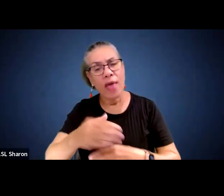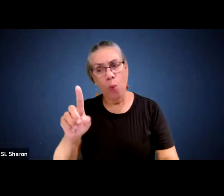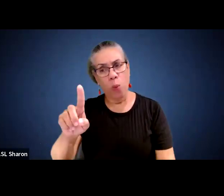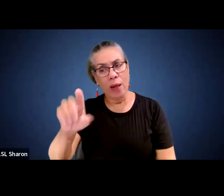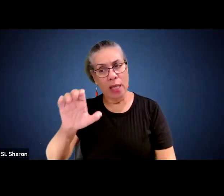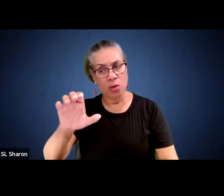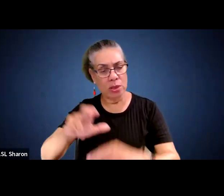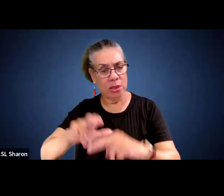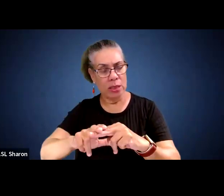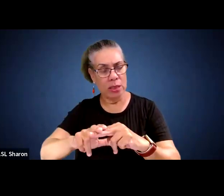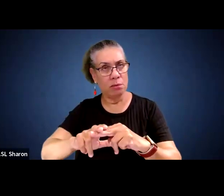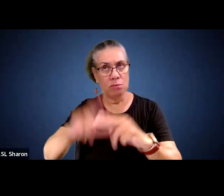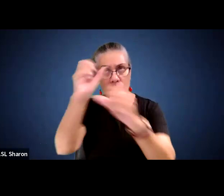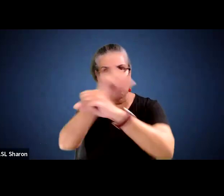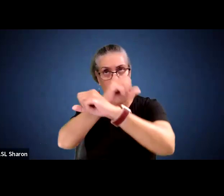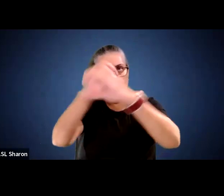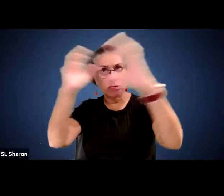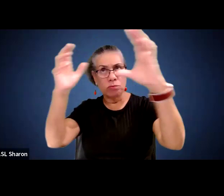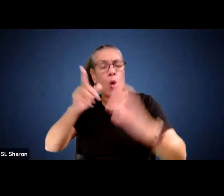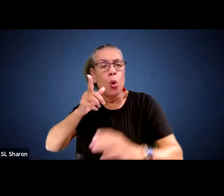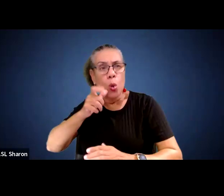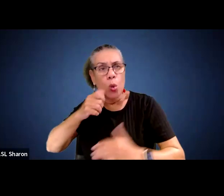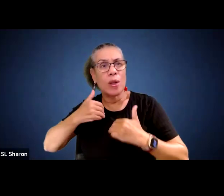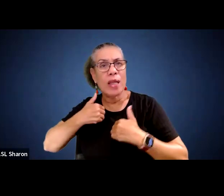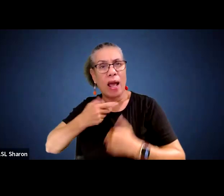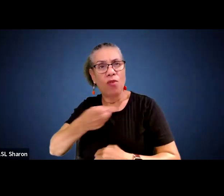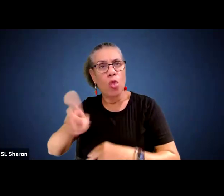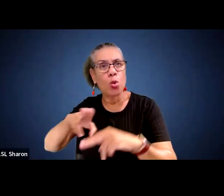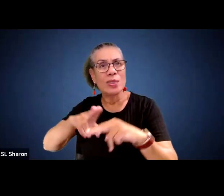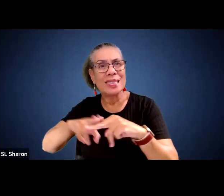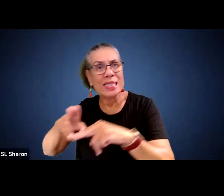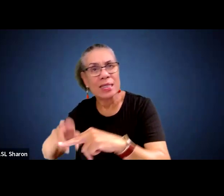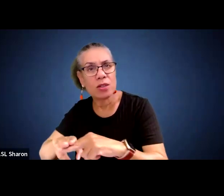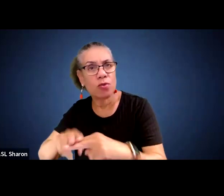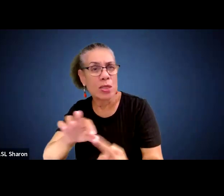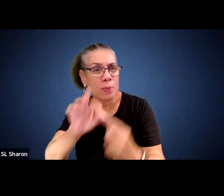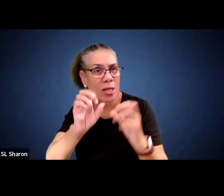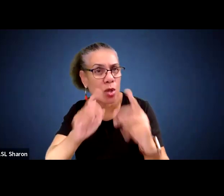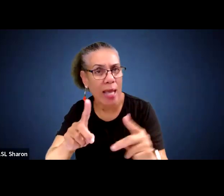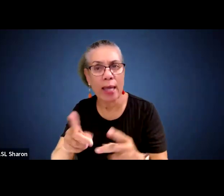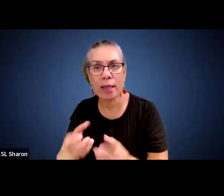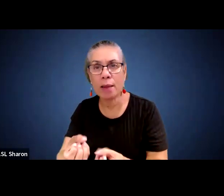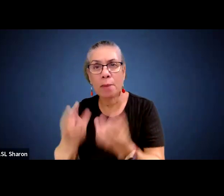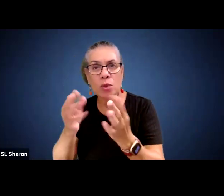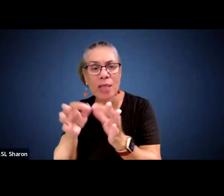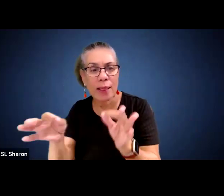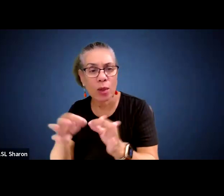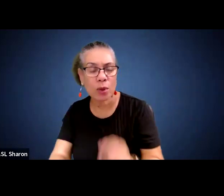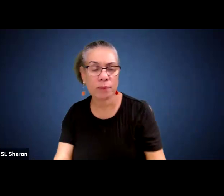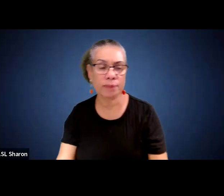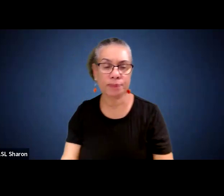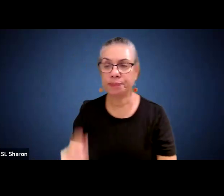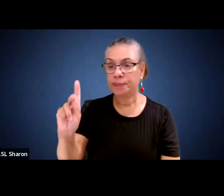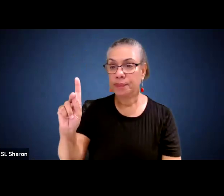is projected for those populations? Because I think that would then help. I think it would be also, when we